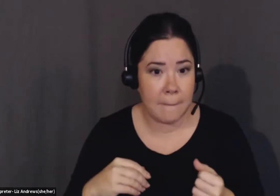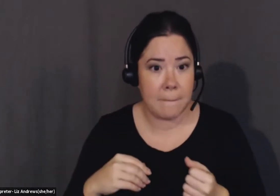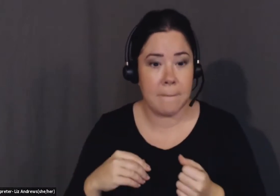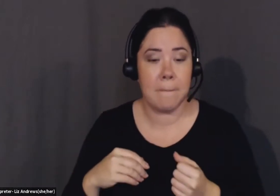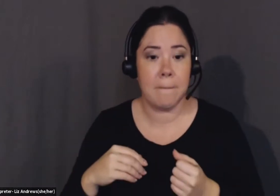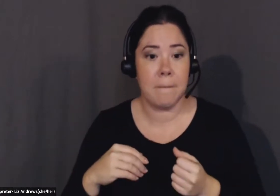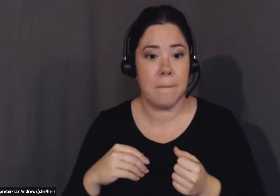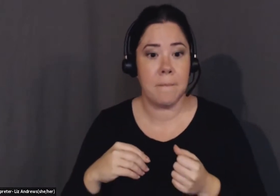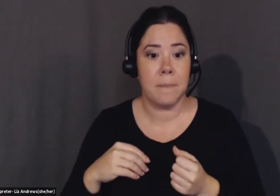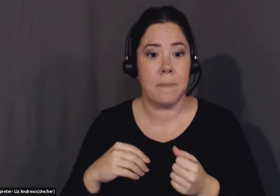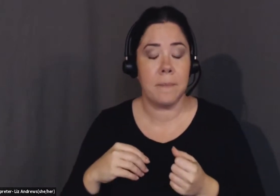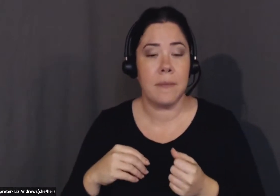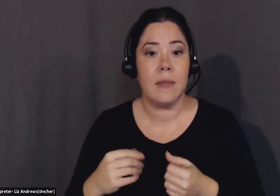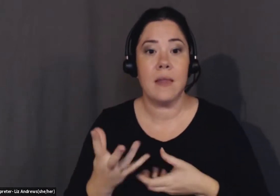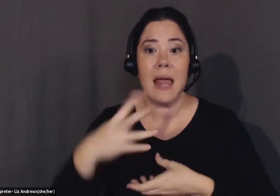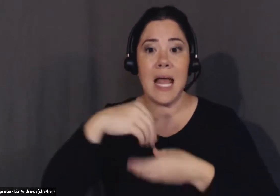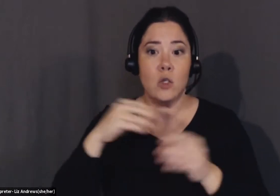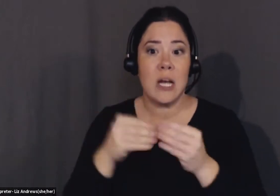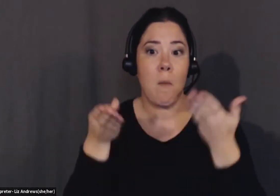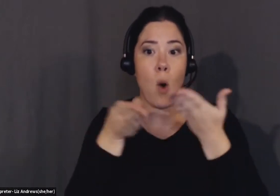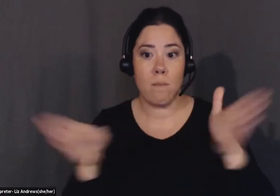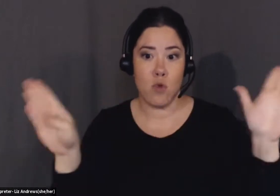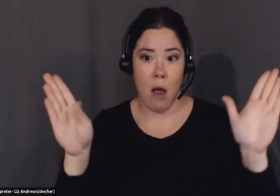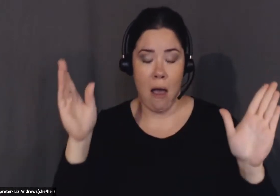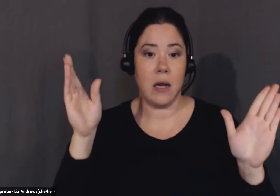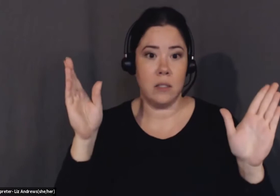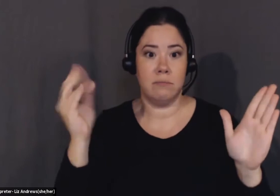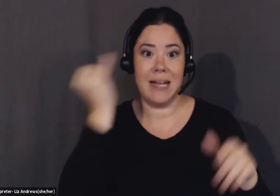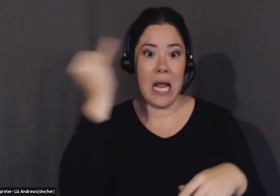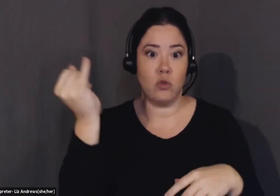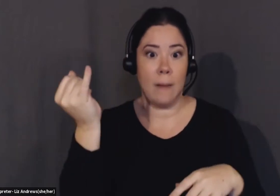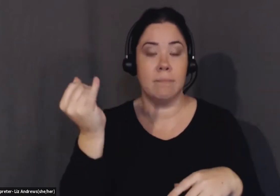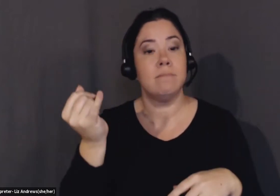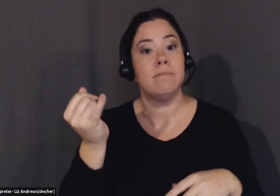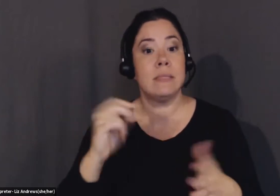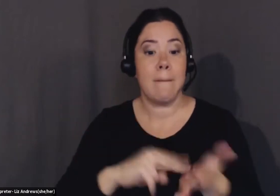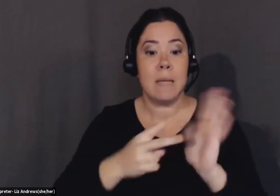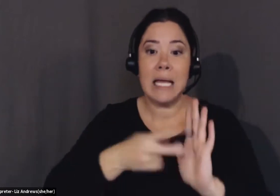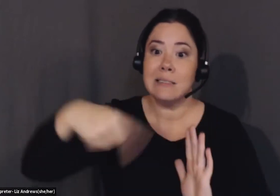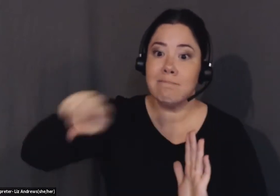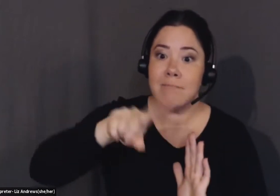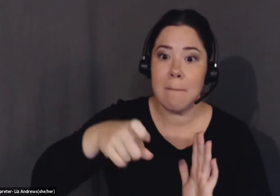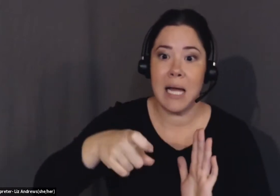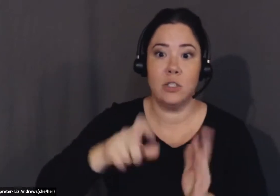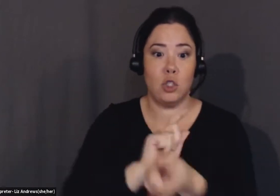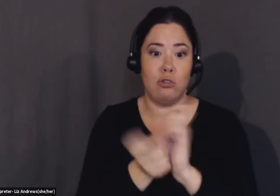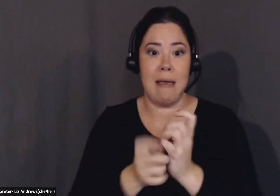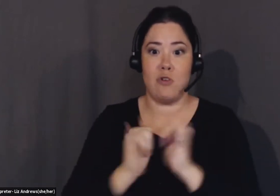Inclusion is a much broader construct and requires a change in the way people interact and the removal of